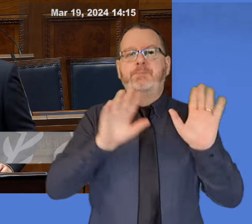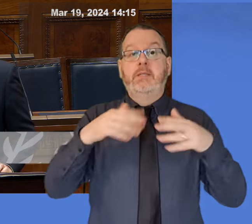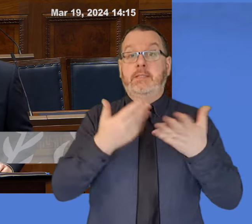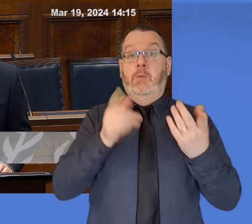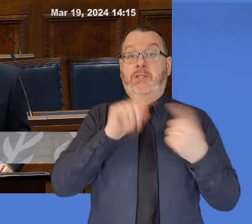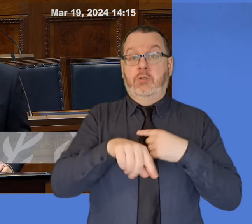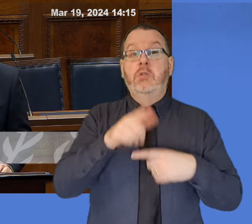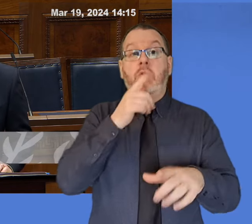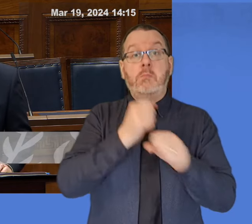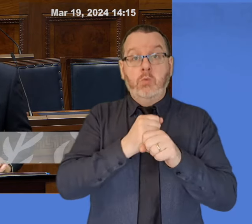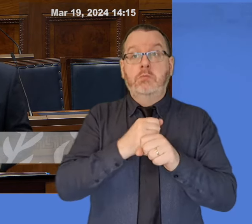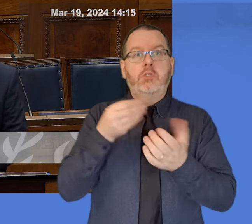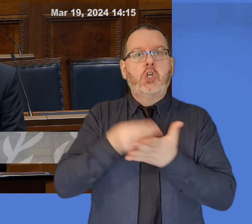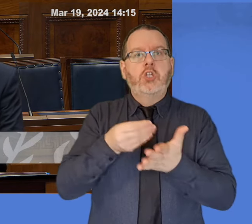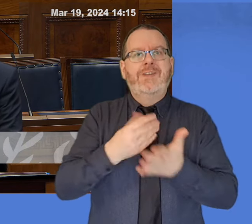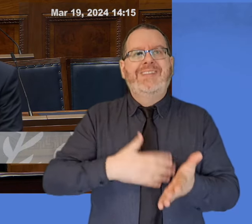skipping over.